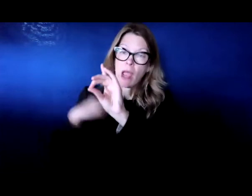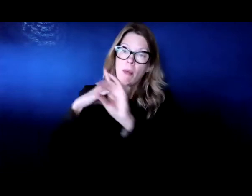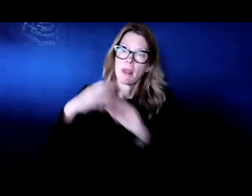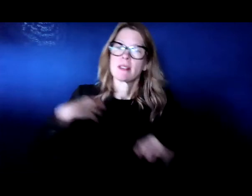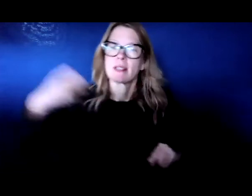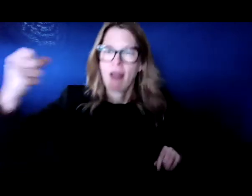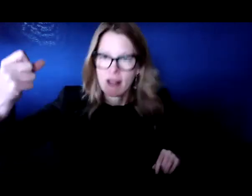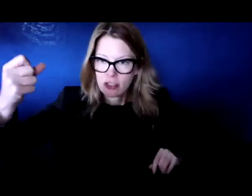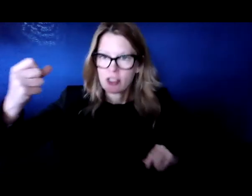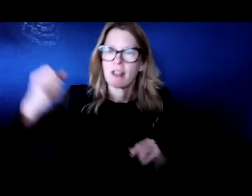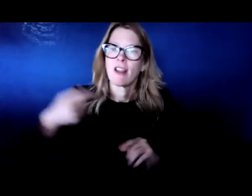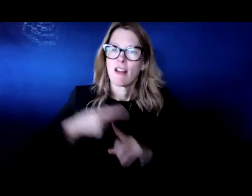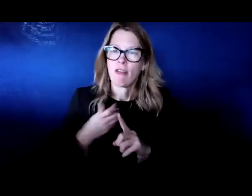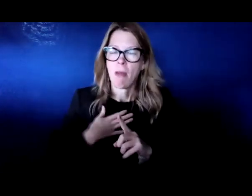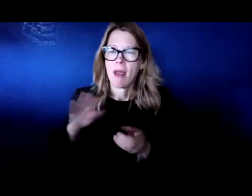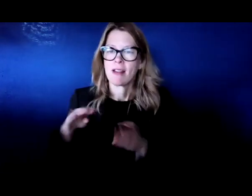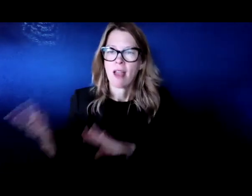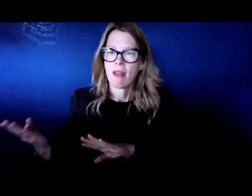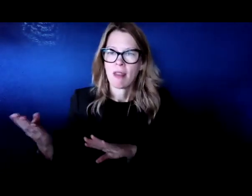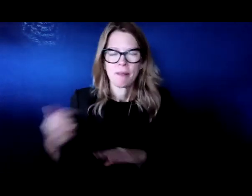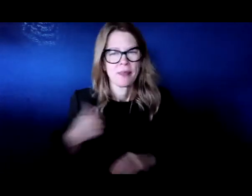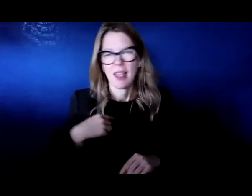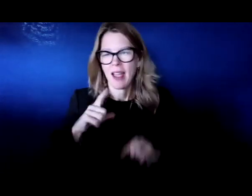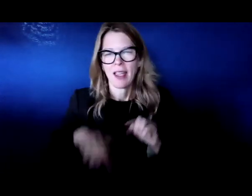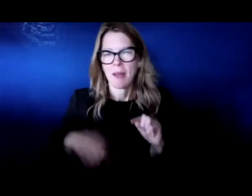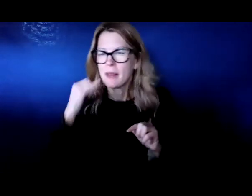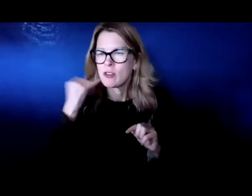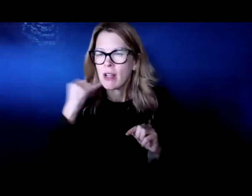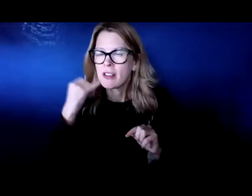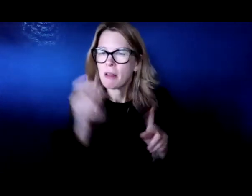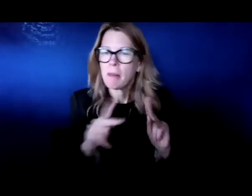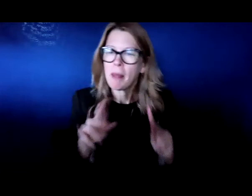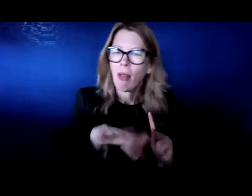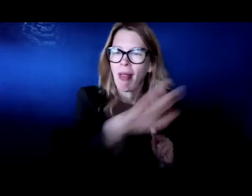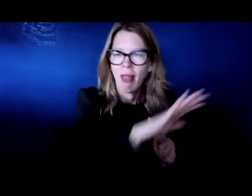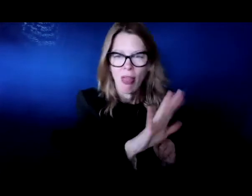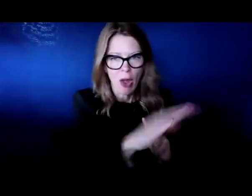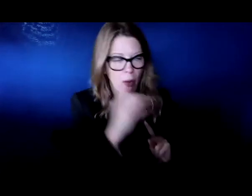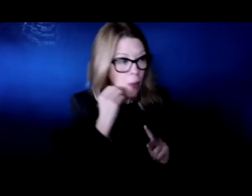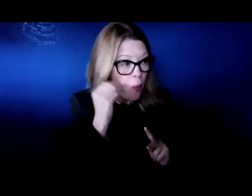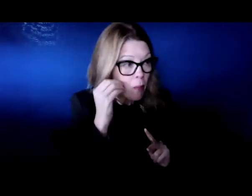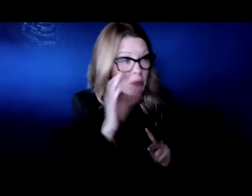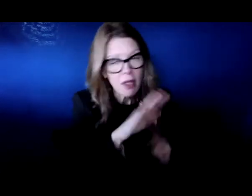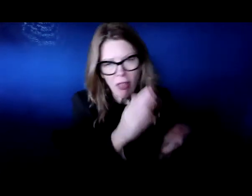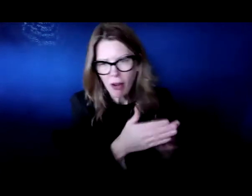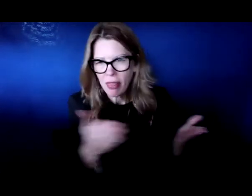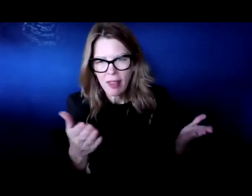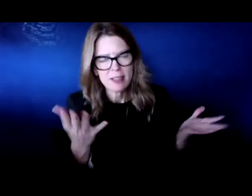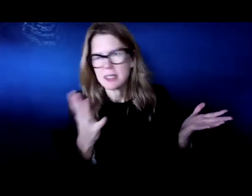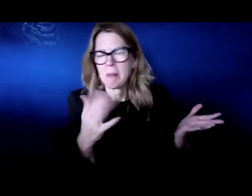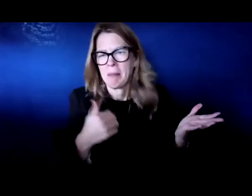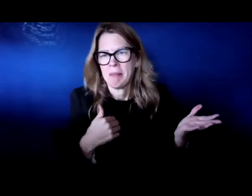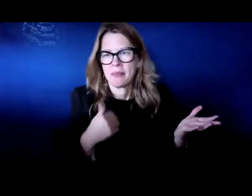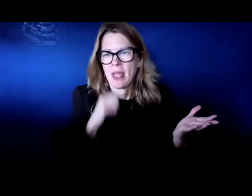rich, or when the grandeur of their house increases, for they will carry nothing away at their death, nor will